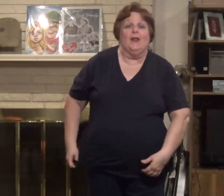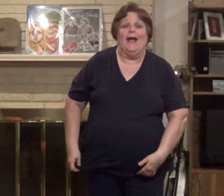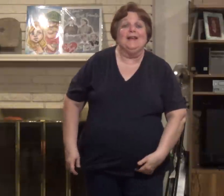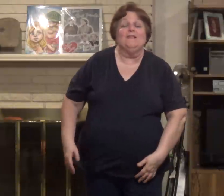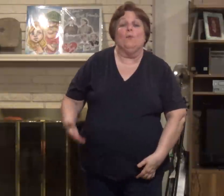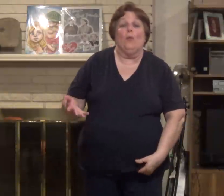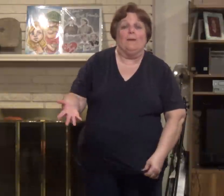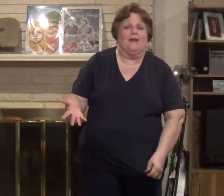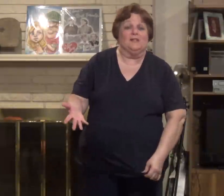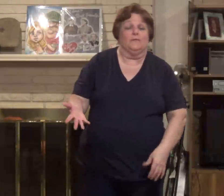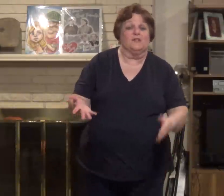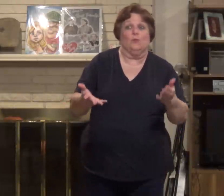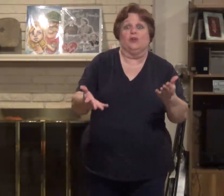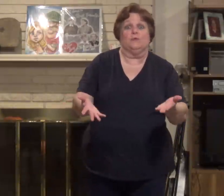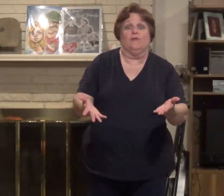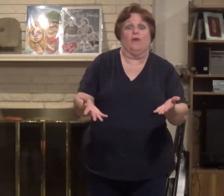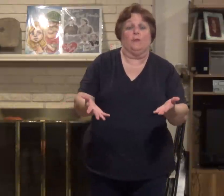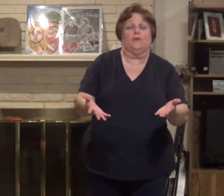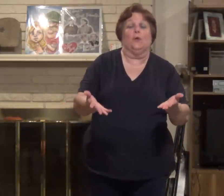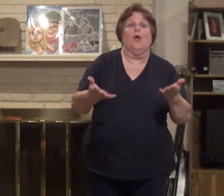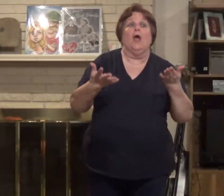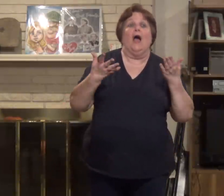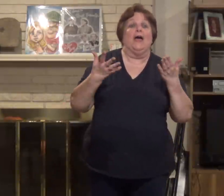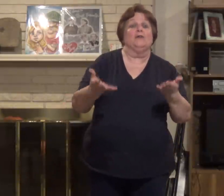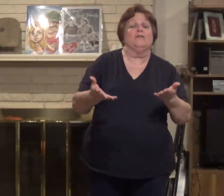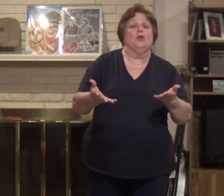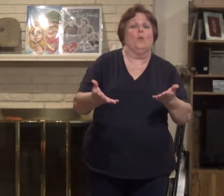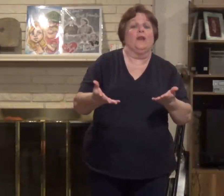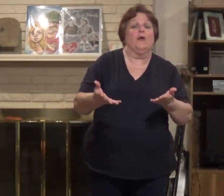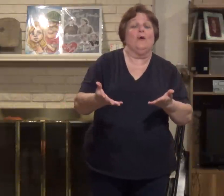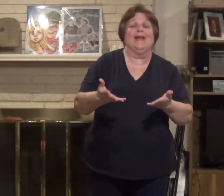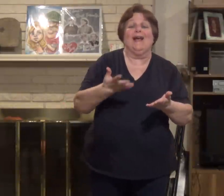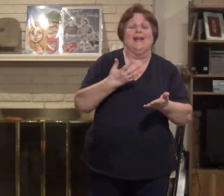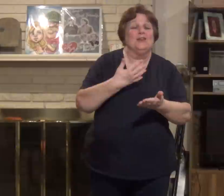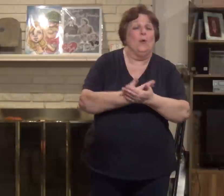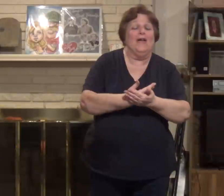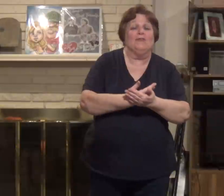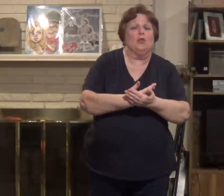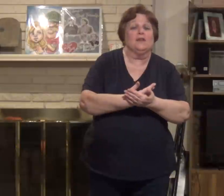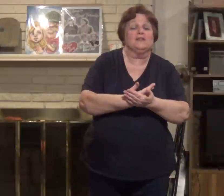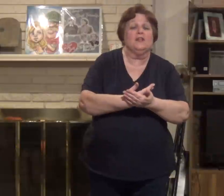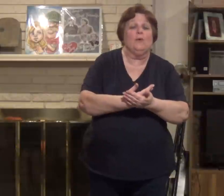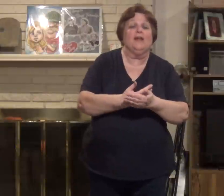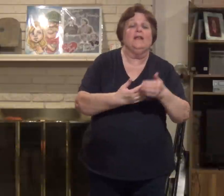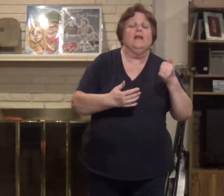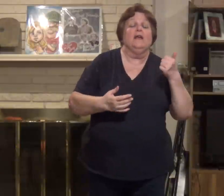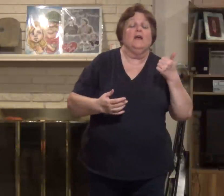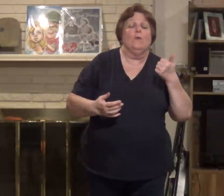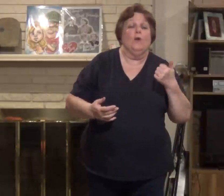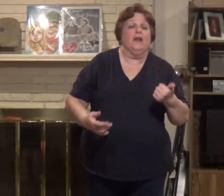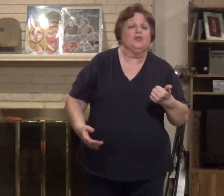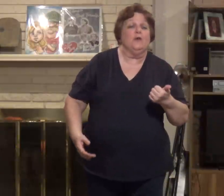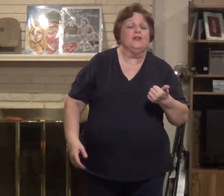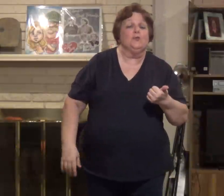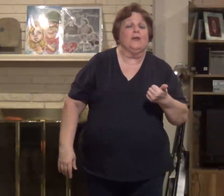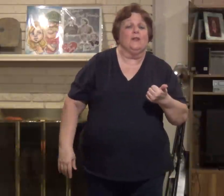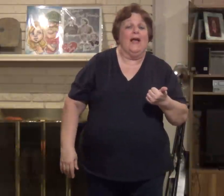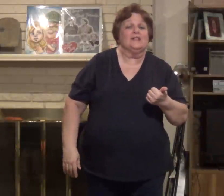I didn't even weigh myself this morning, to be frank with you. I don't even know what I weigh. I know I haven't lost any weight. What I tried doing last